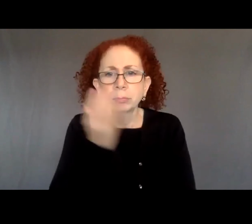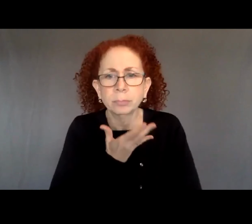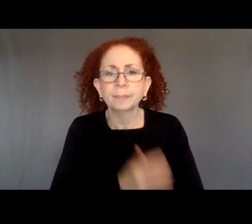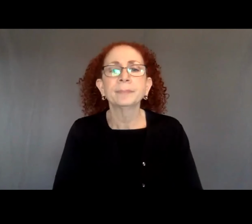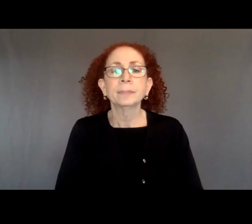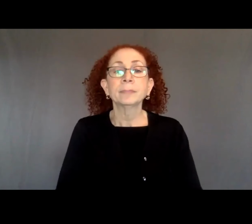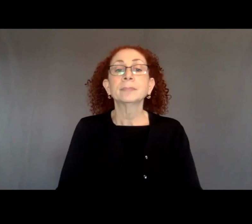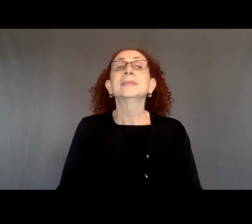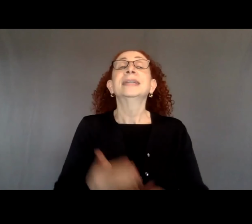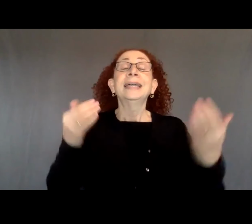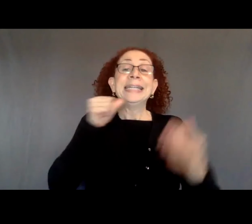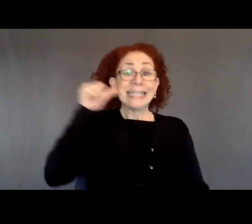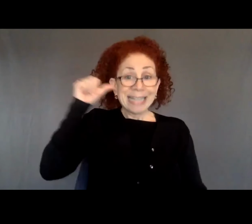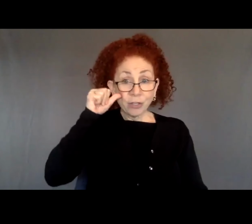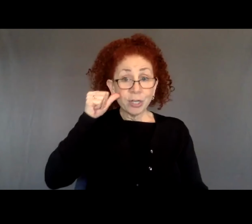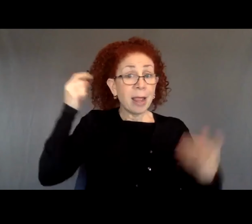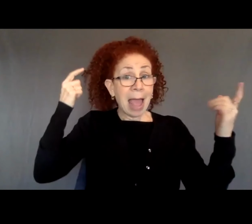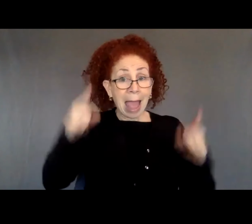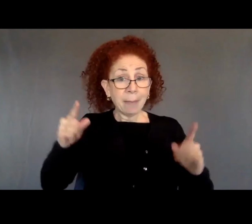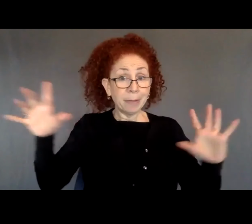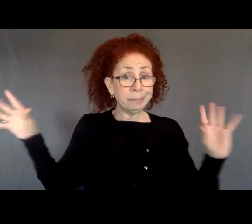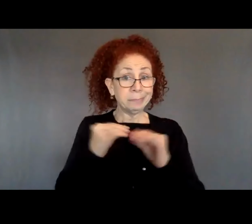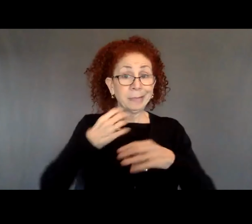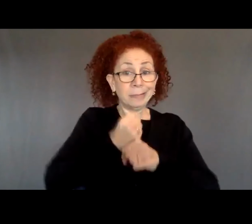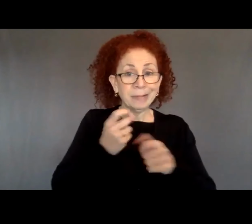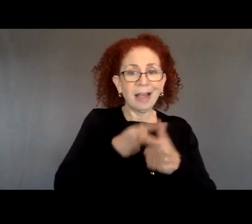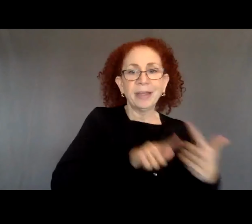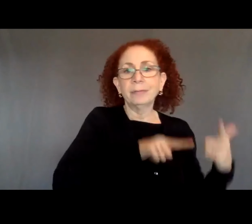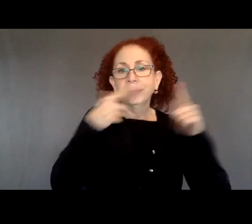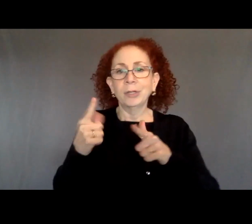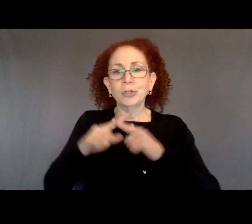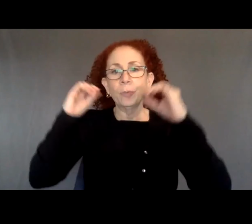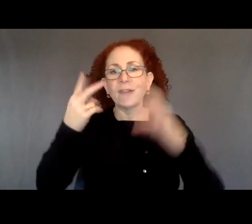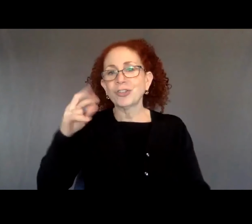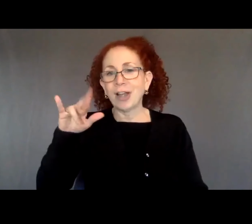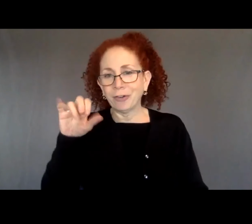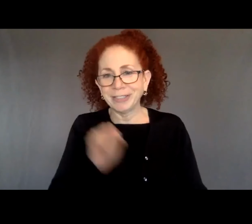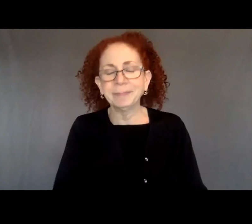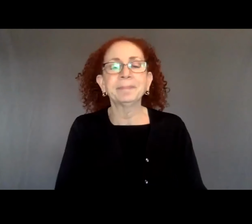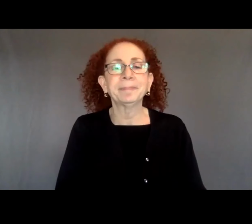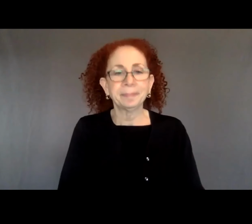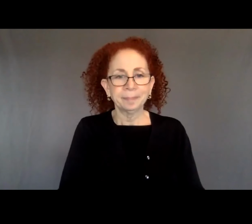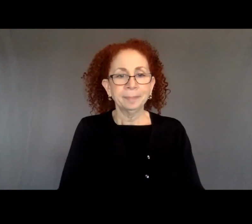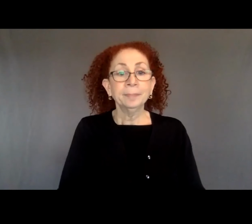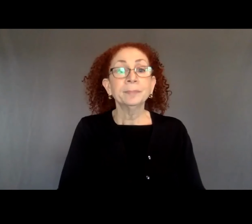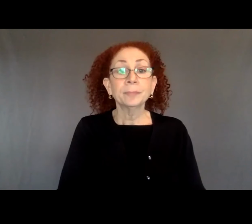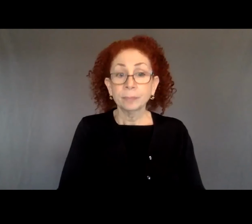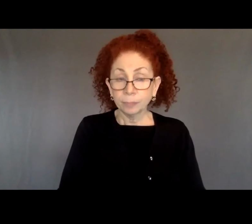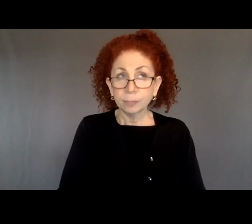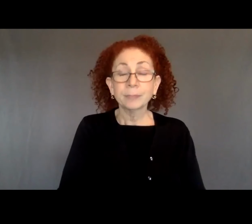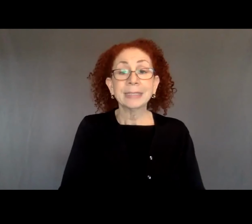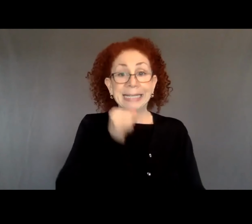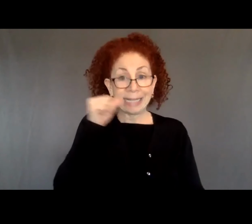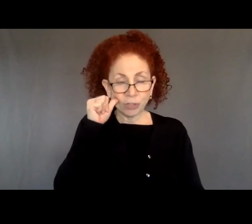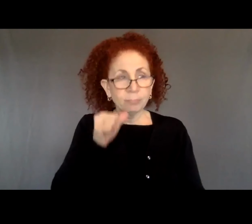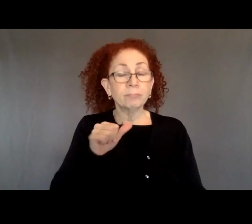briefly recap what happened yesterday before turning things over to Professor Harris. So after introductory